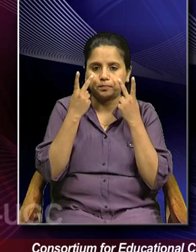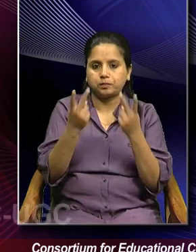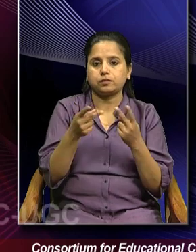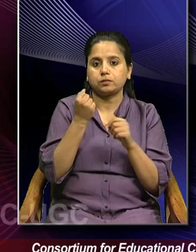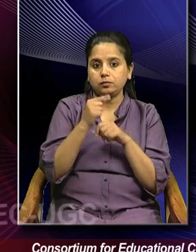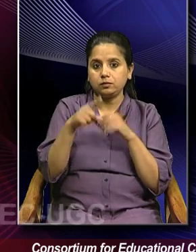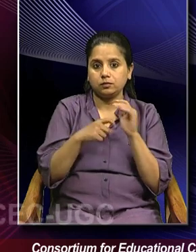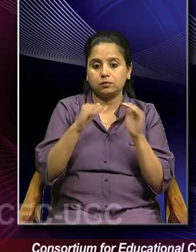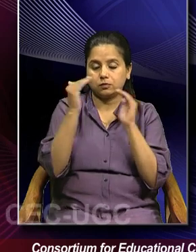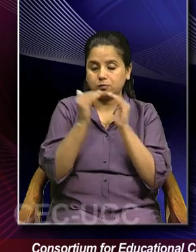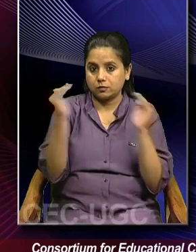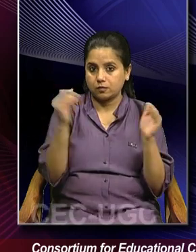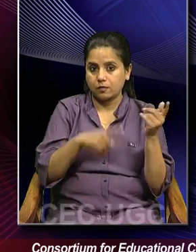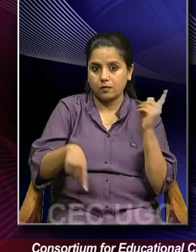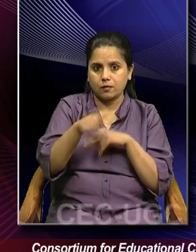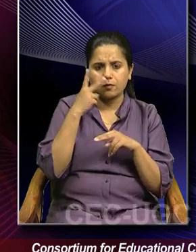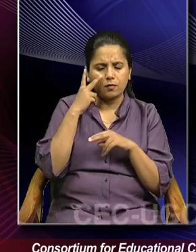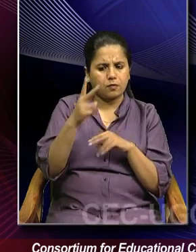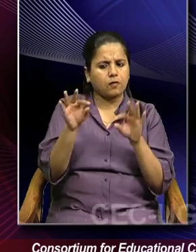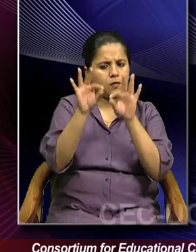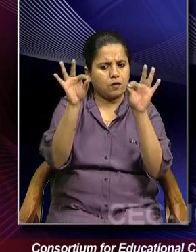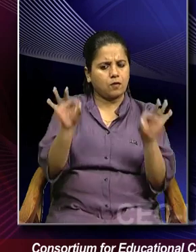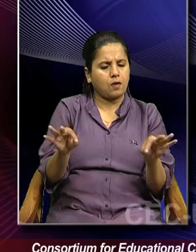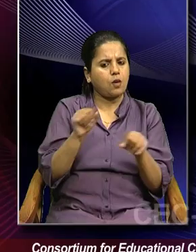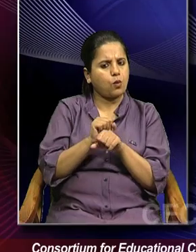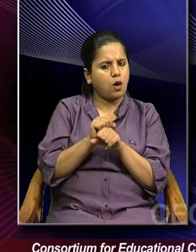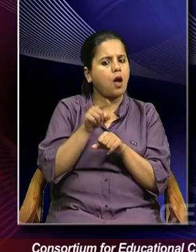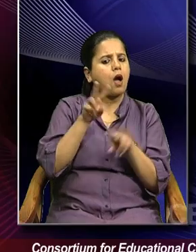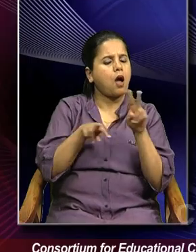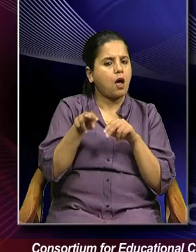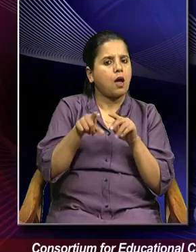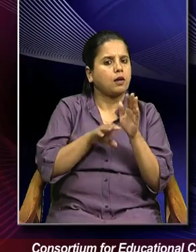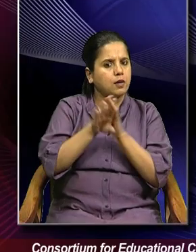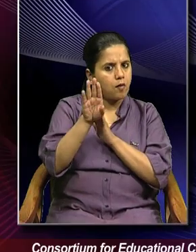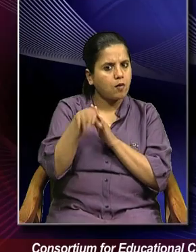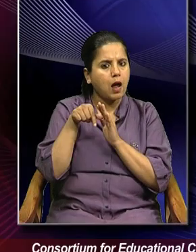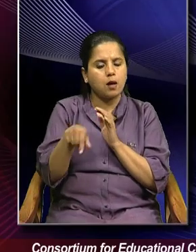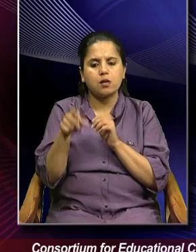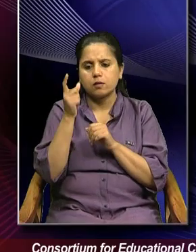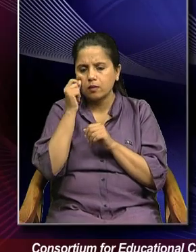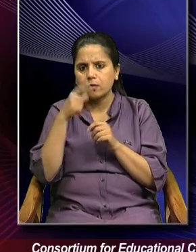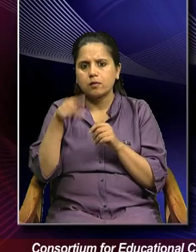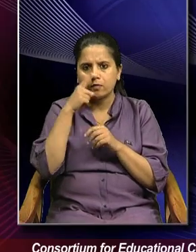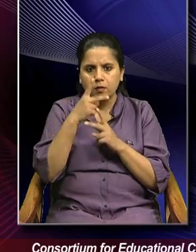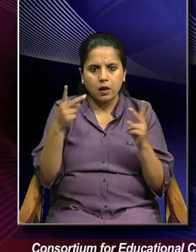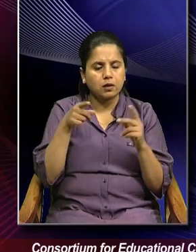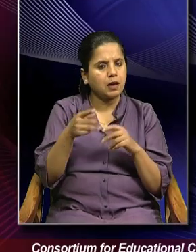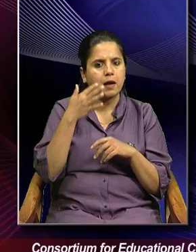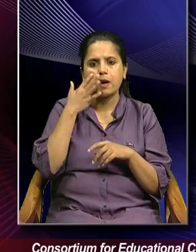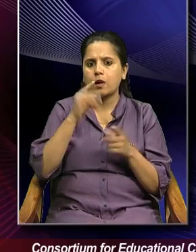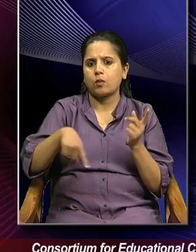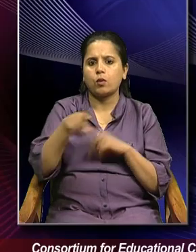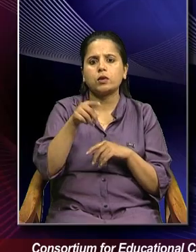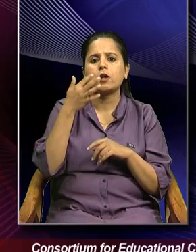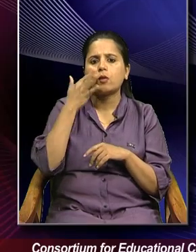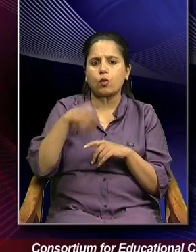gender equality through the framework of development, gender and development becomes important, because it is